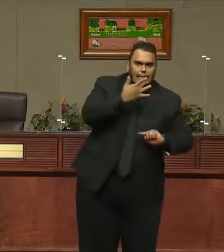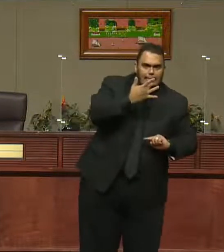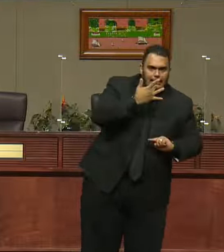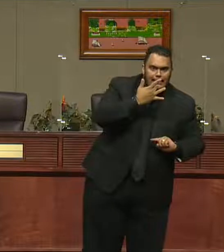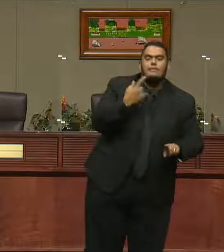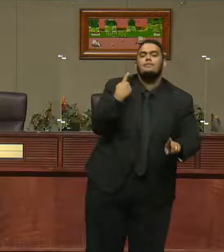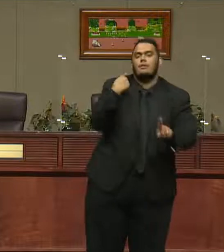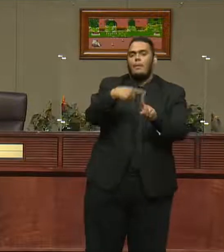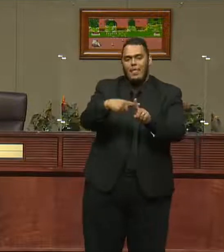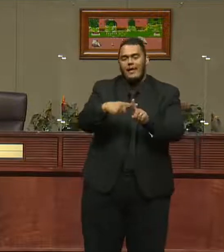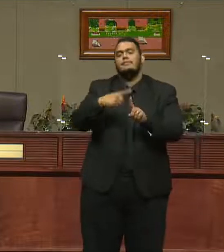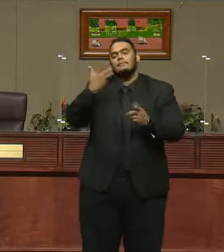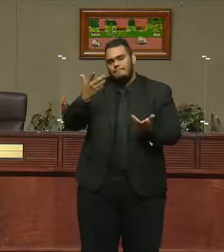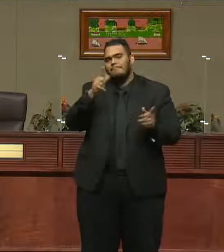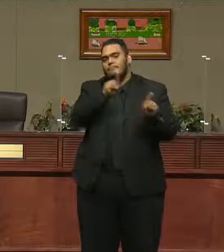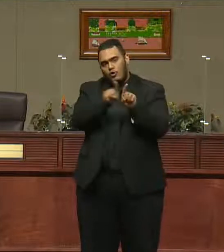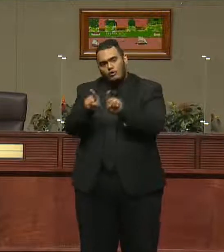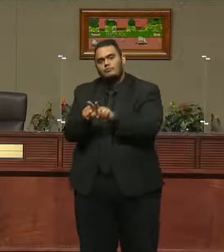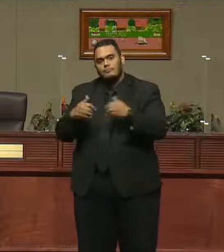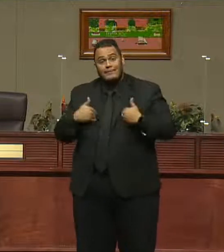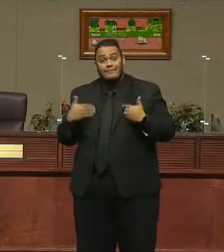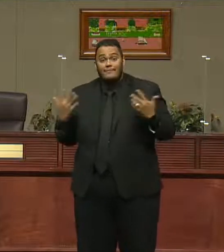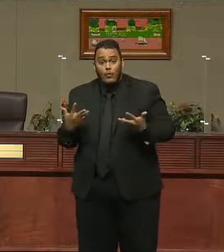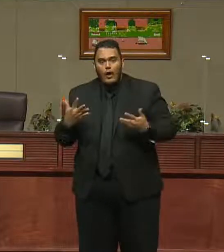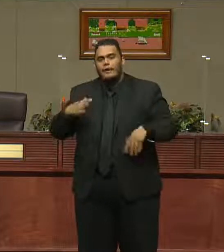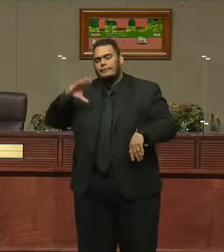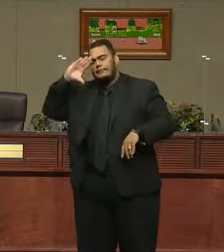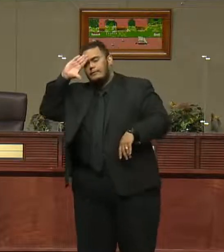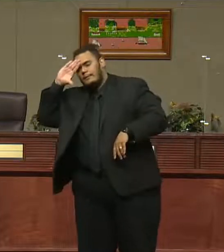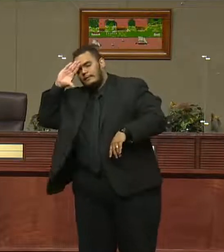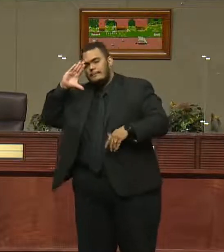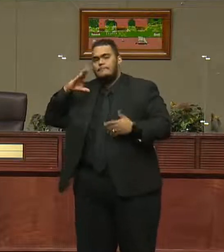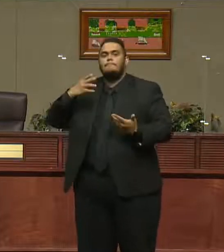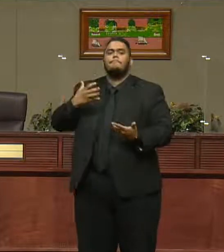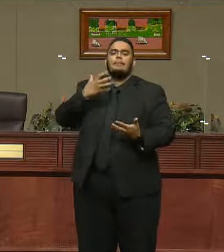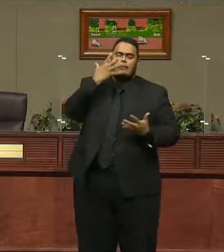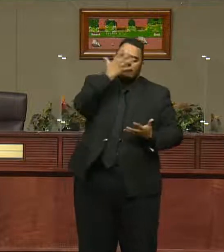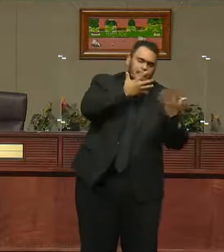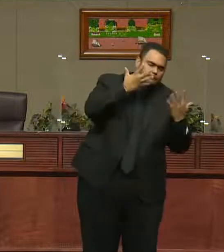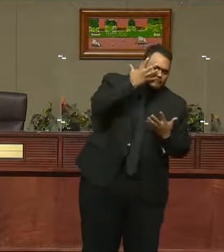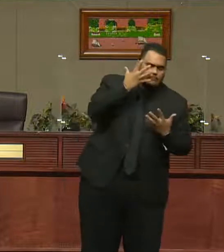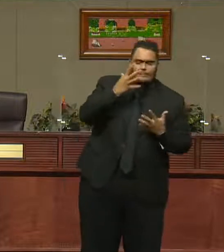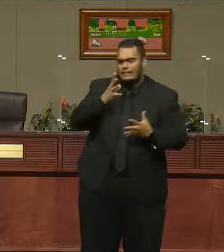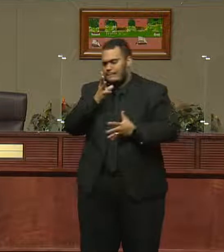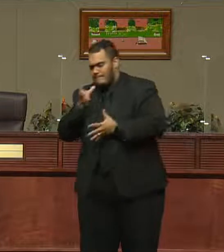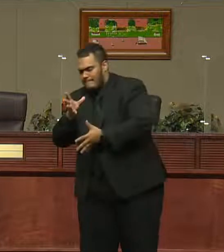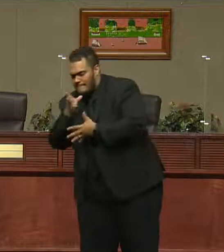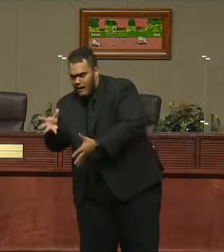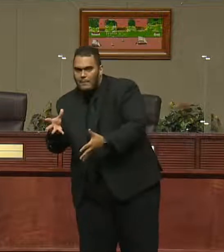vomiting, fever, and congestion. 2 of the 6 interviewed cases reported experiencing no symptoms at